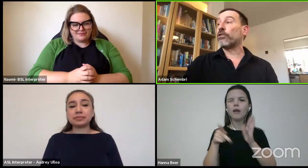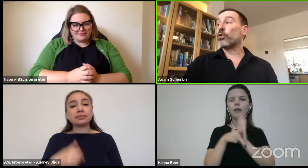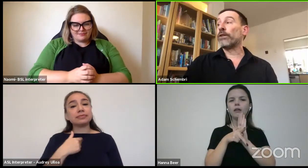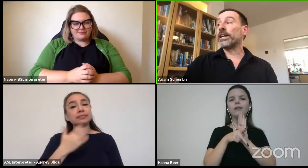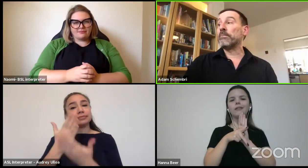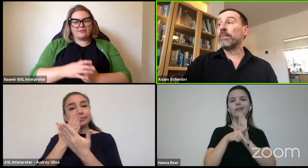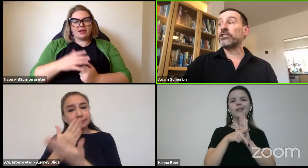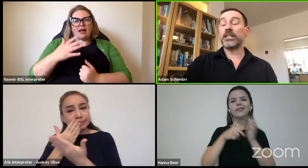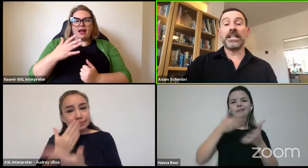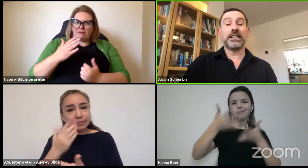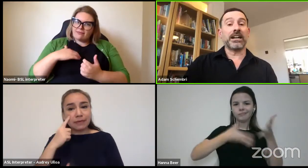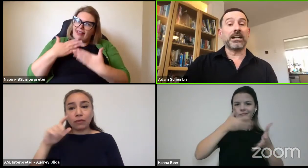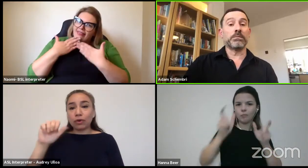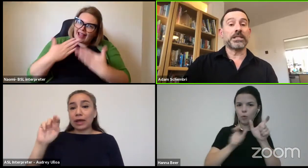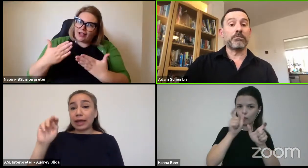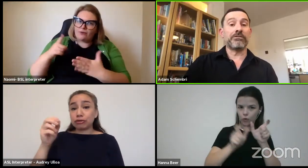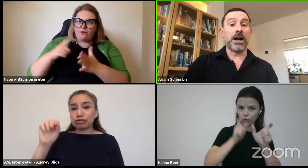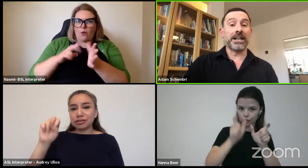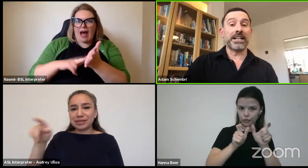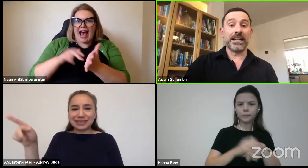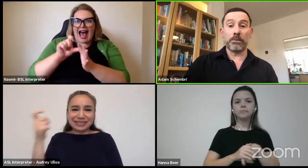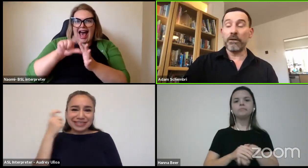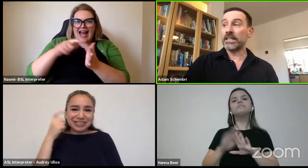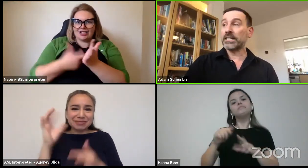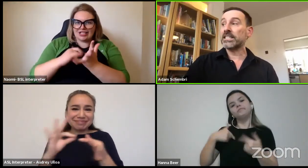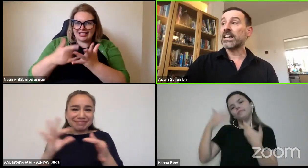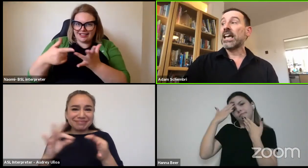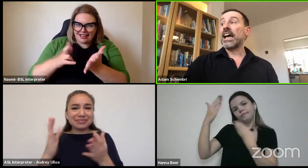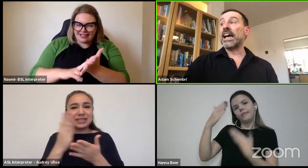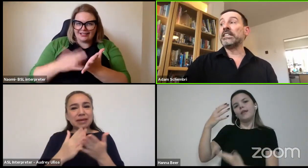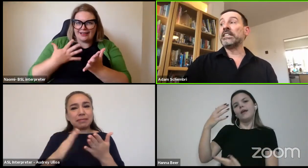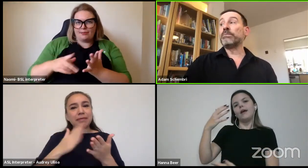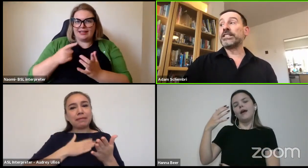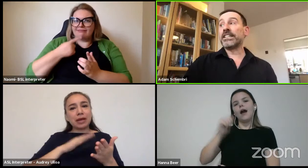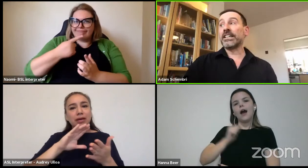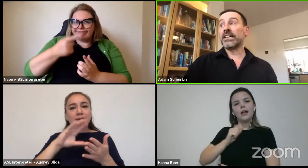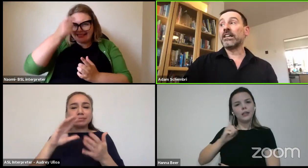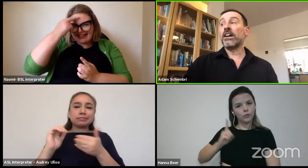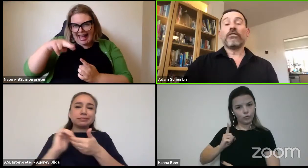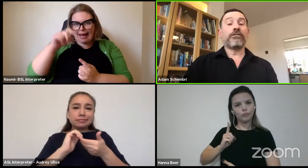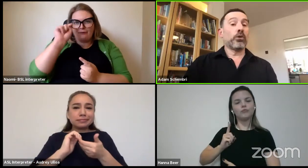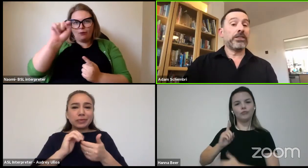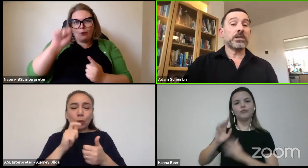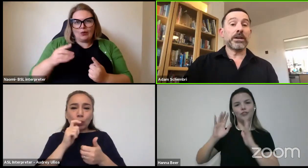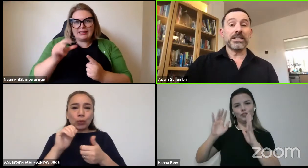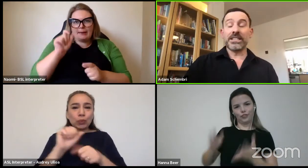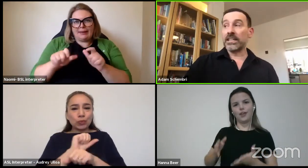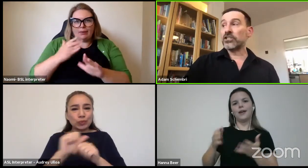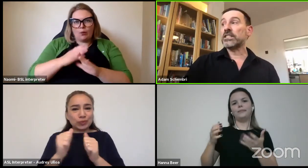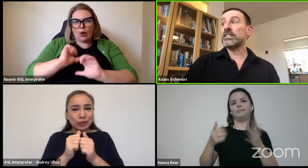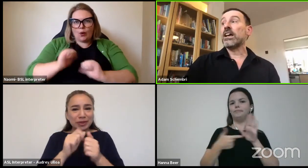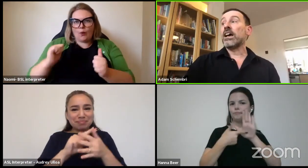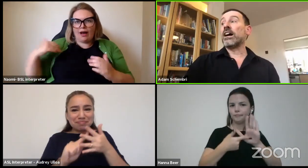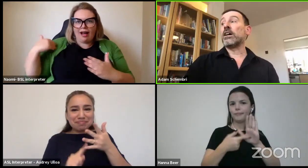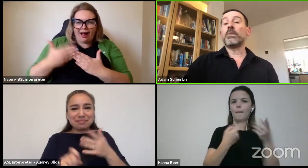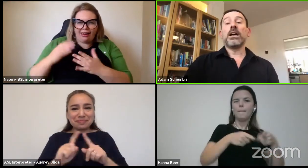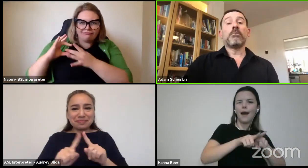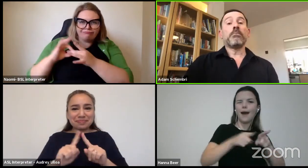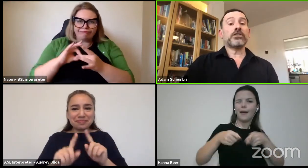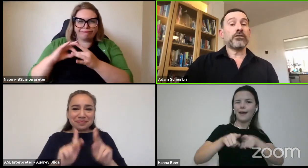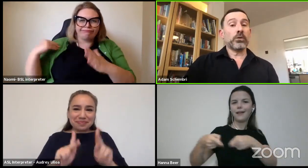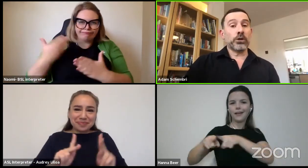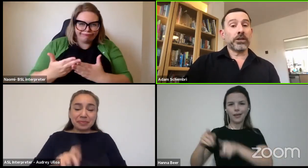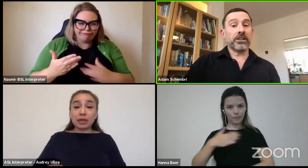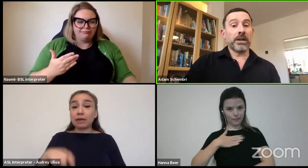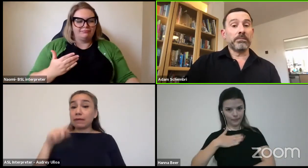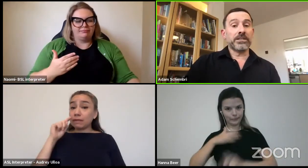Anderson for already mentioning some of my collaborators, and in particular for this presentation,